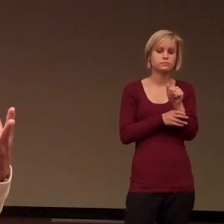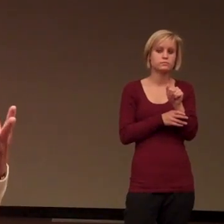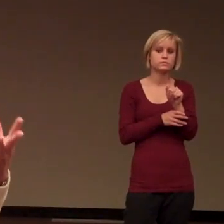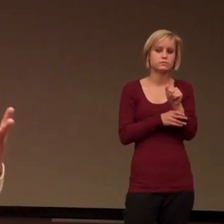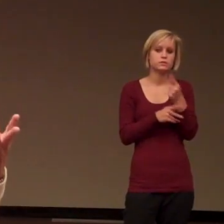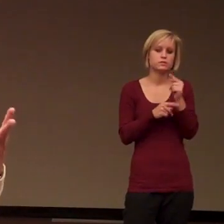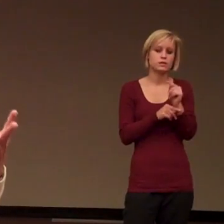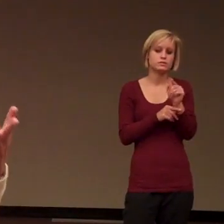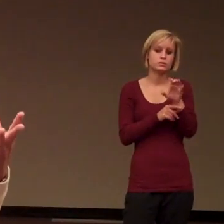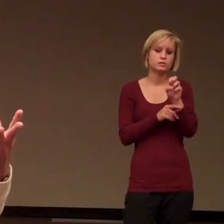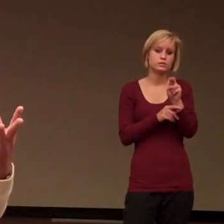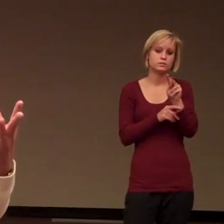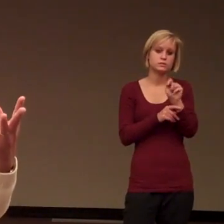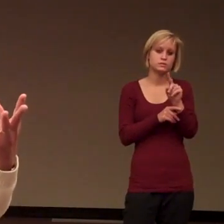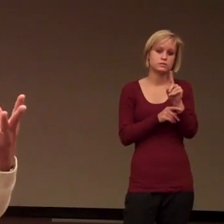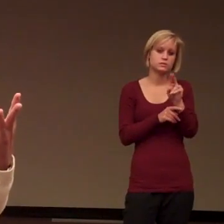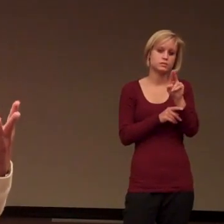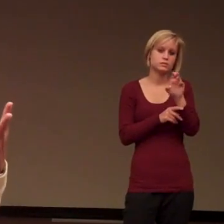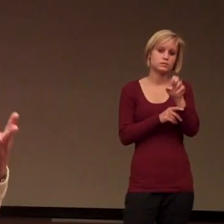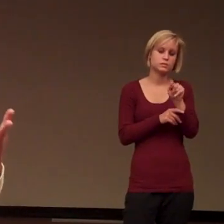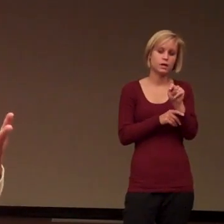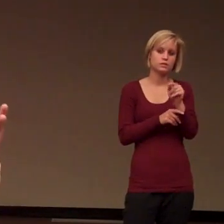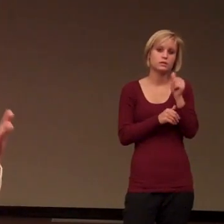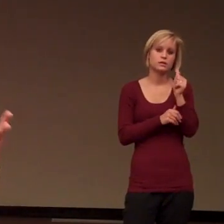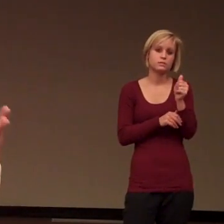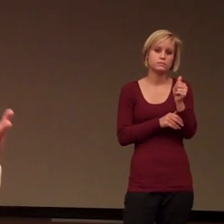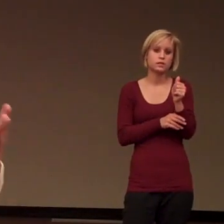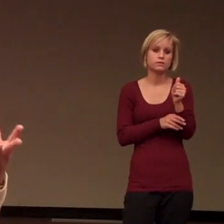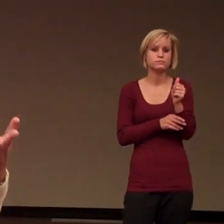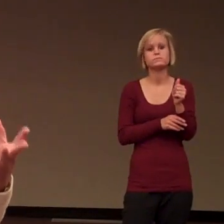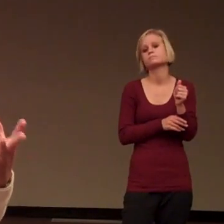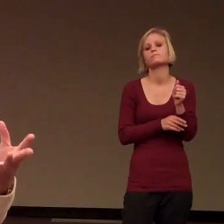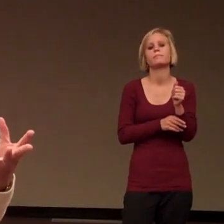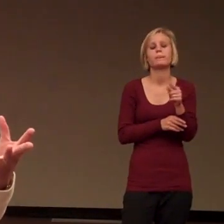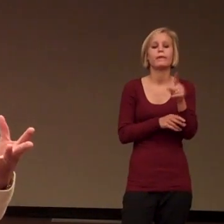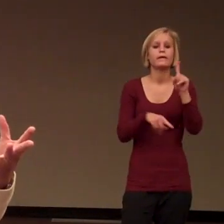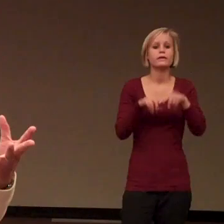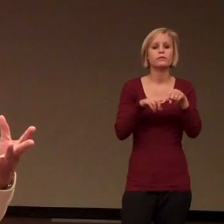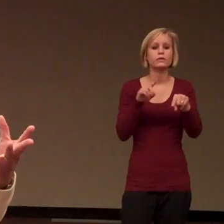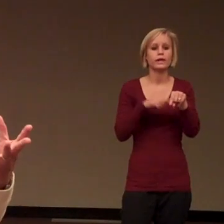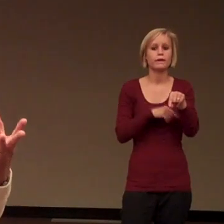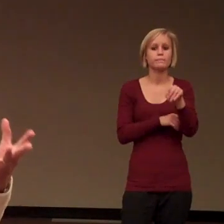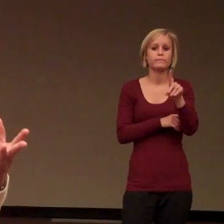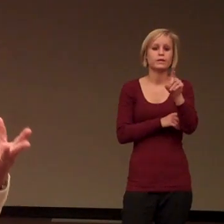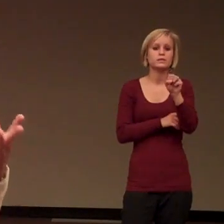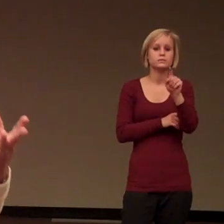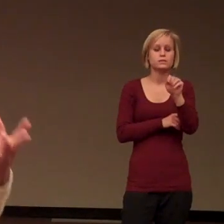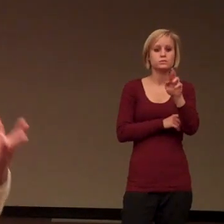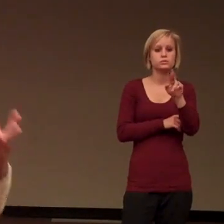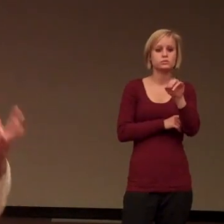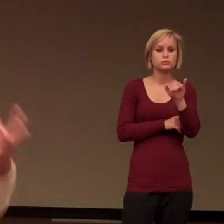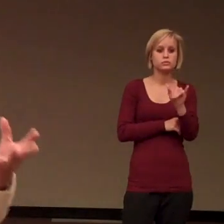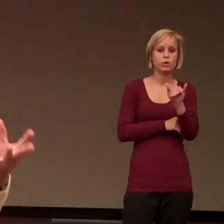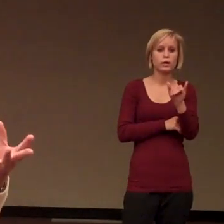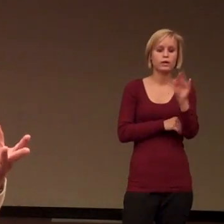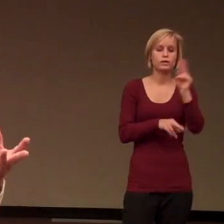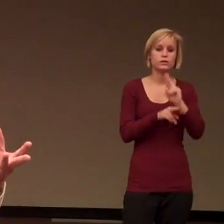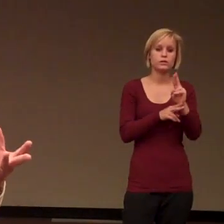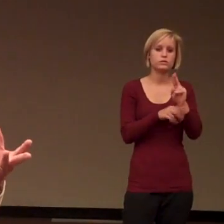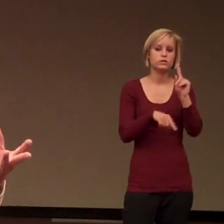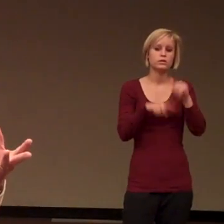conducted themselves in such a way that Lincoln said, you can't destroy the Union. I will not permit